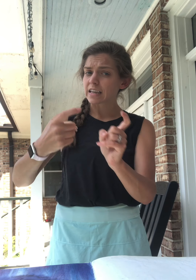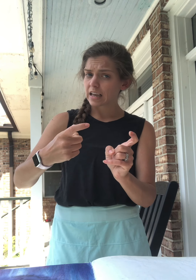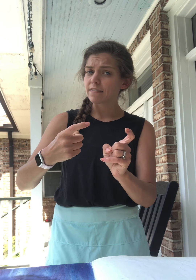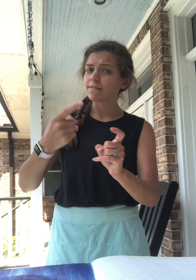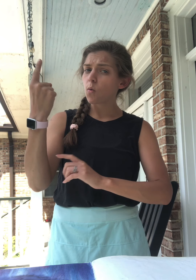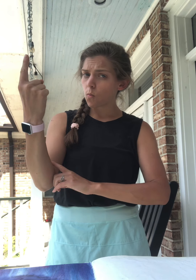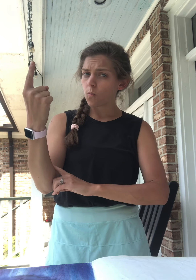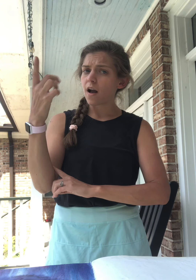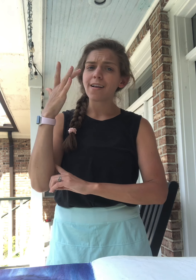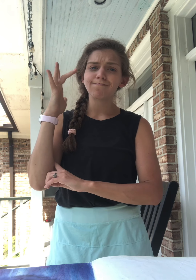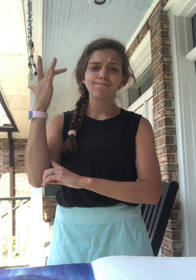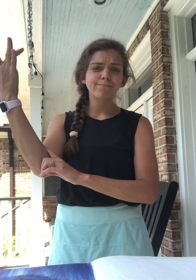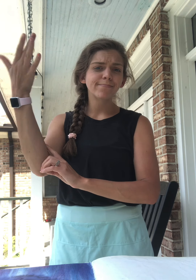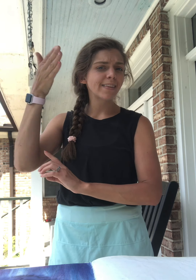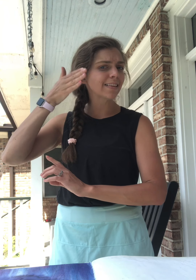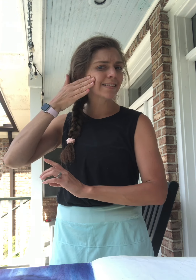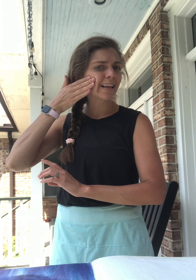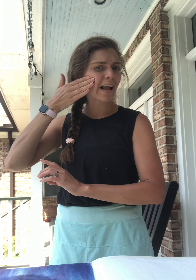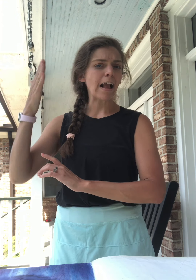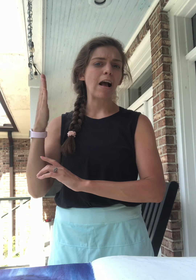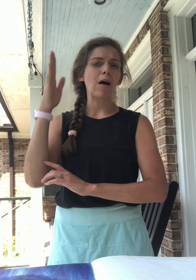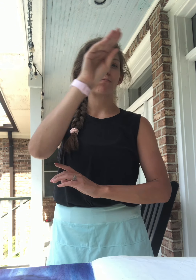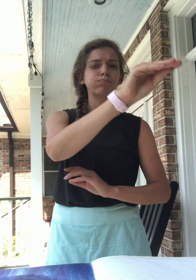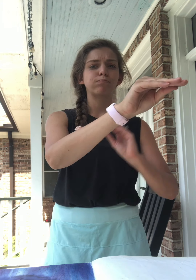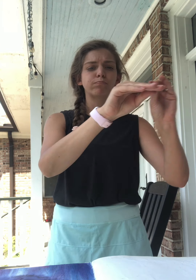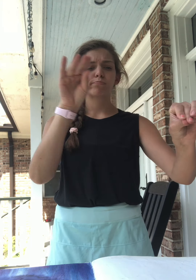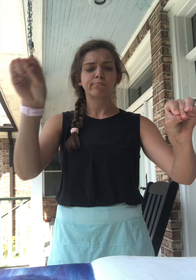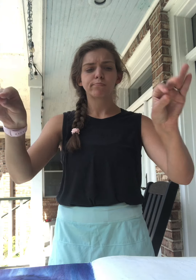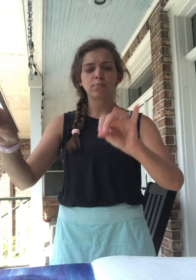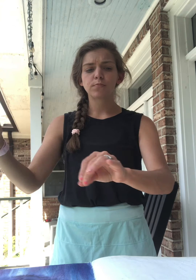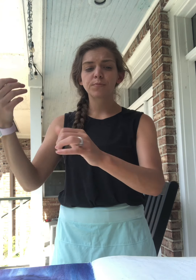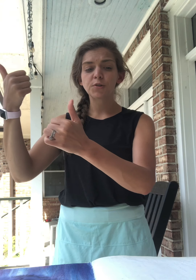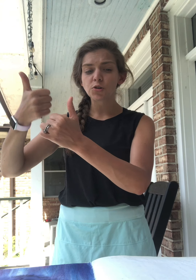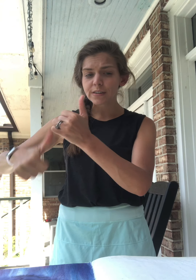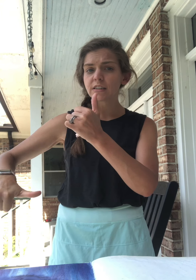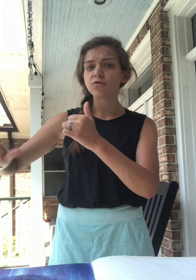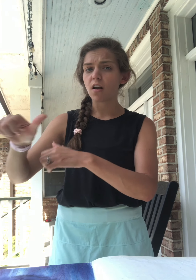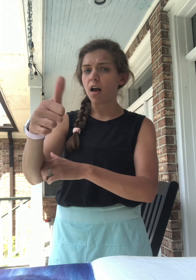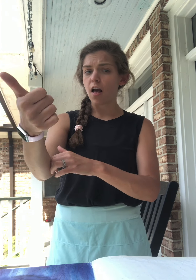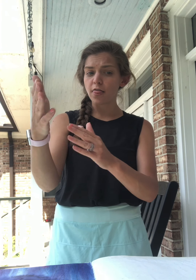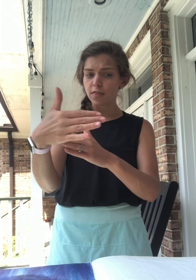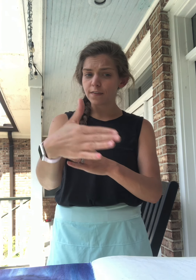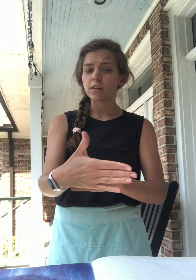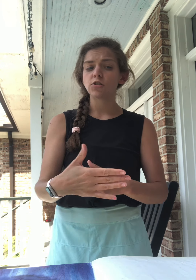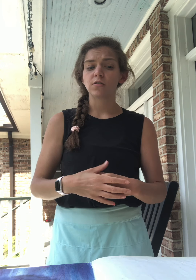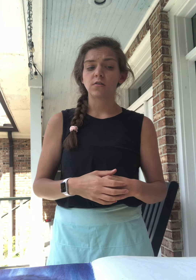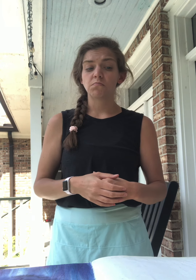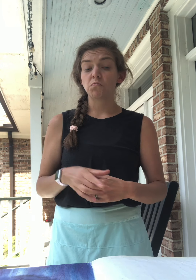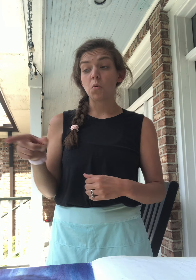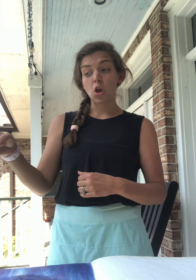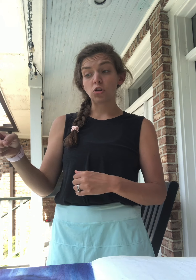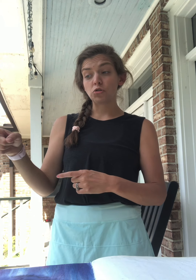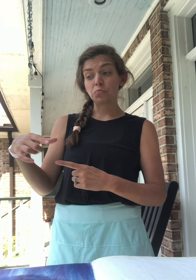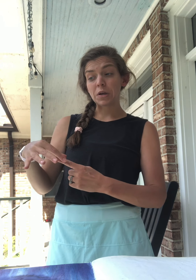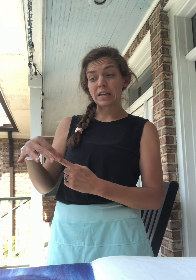Give a glittering scale to each of the other fish. You will no longer be